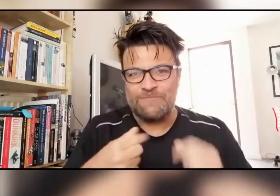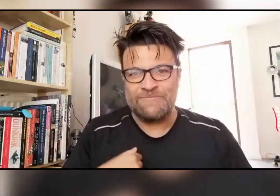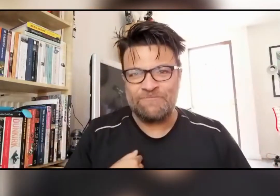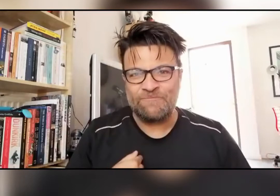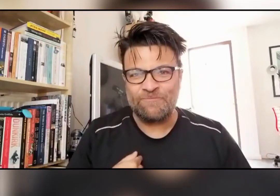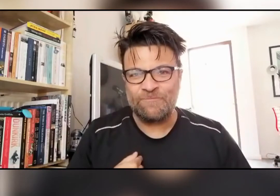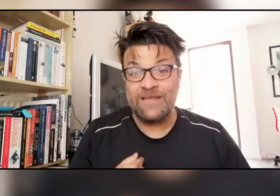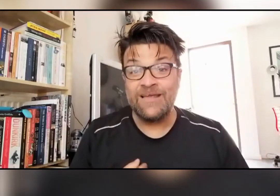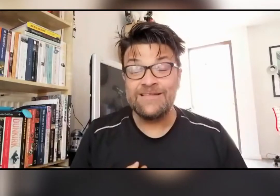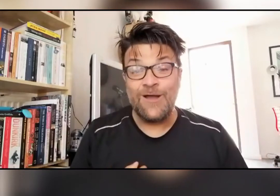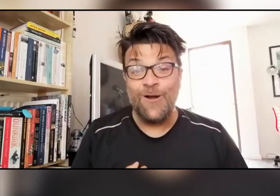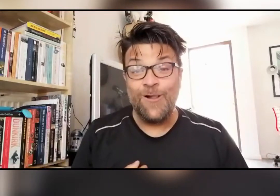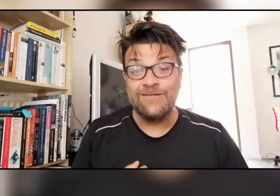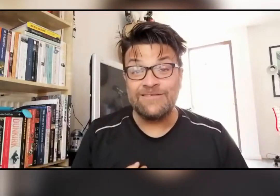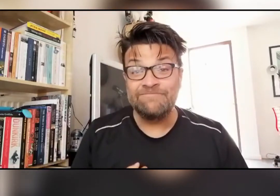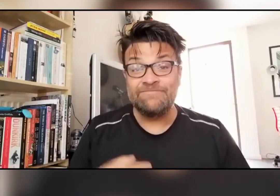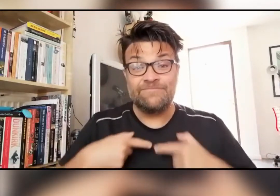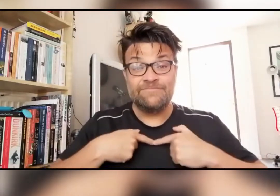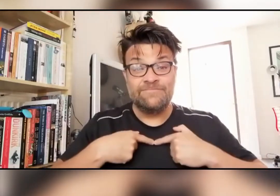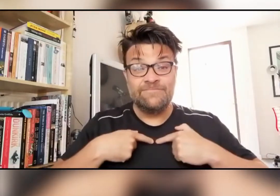me. Called